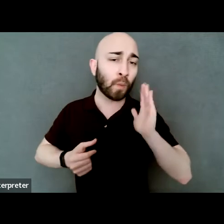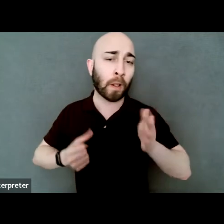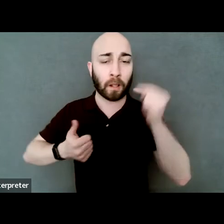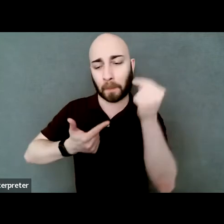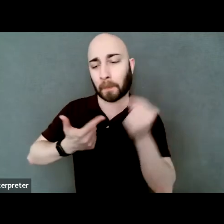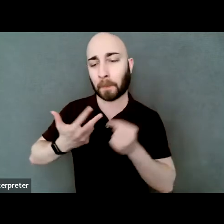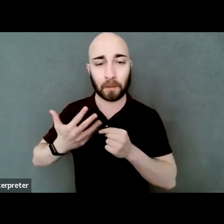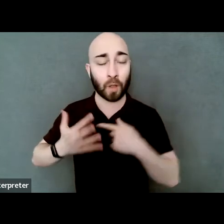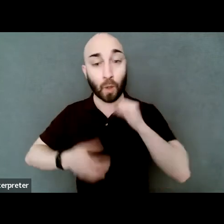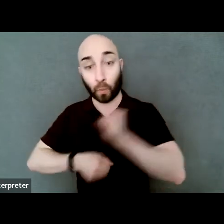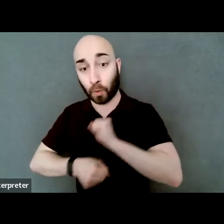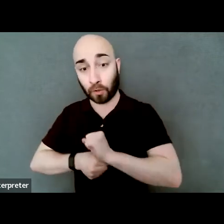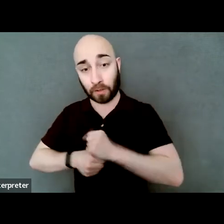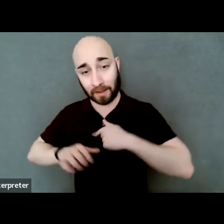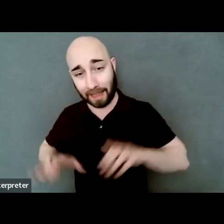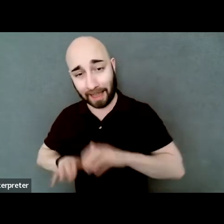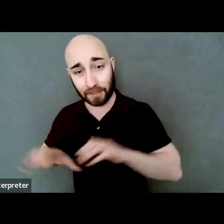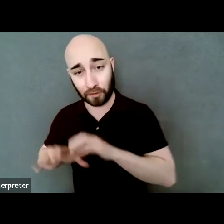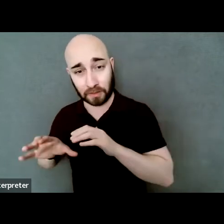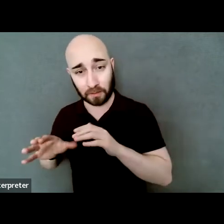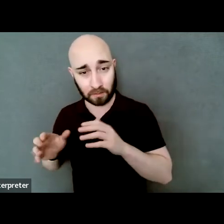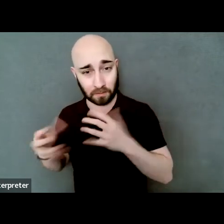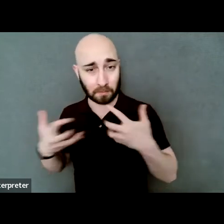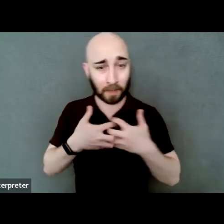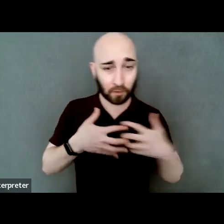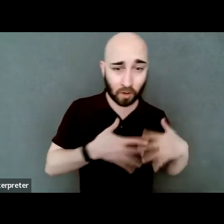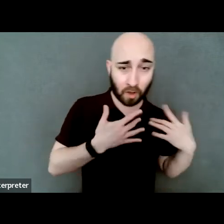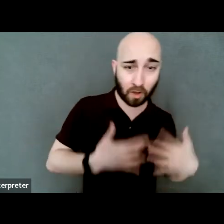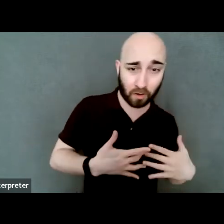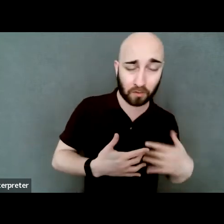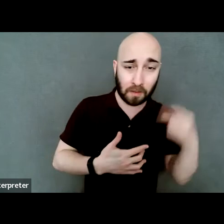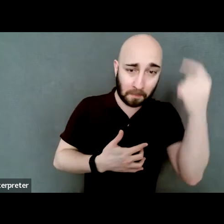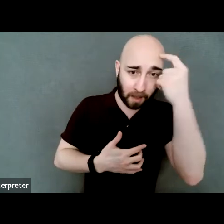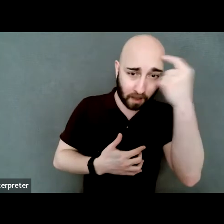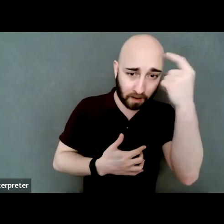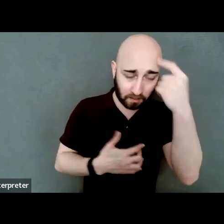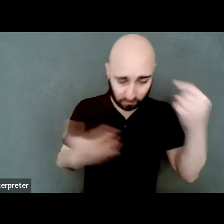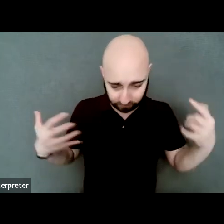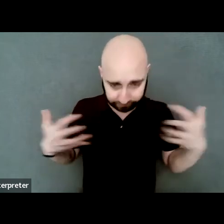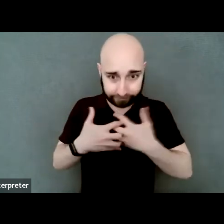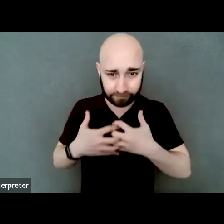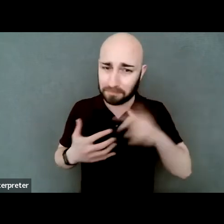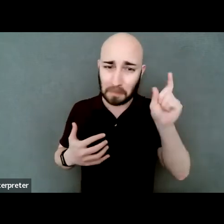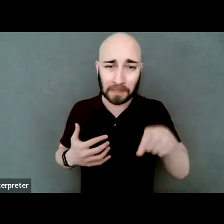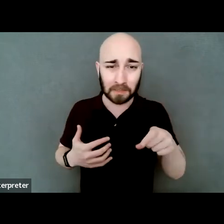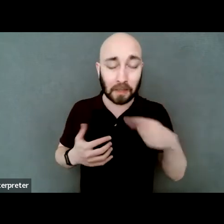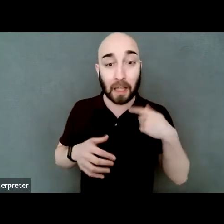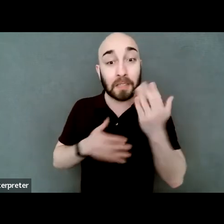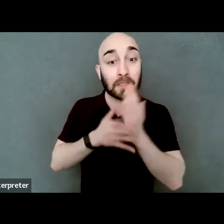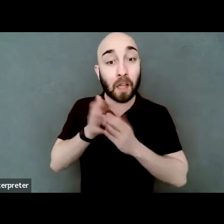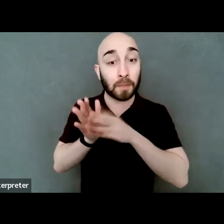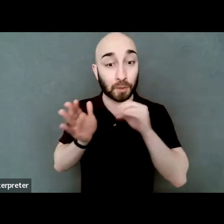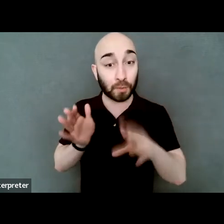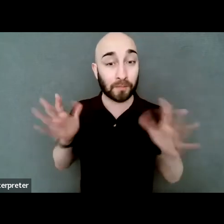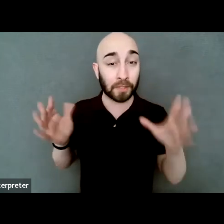our actions with our heart and mind, I worked with students that's been